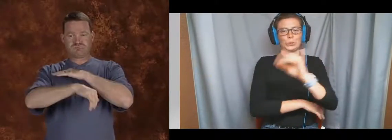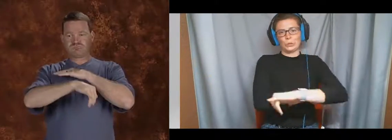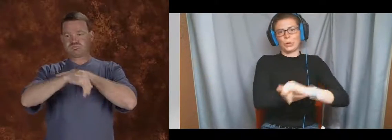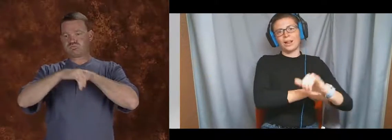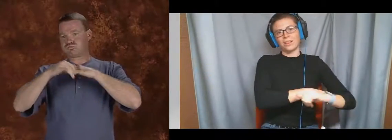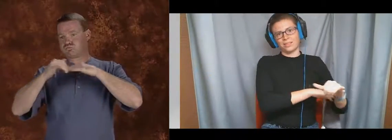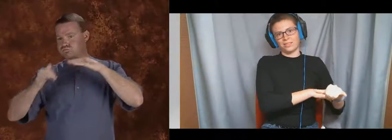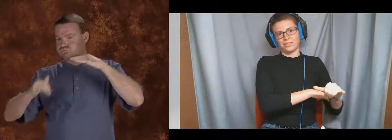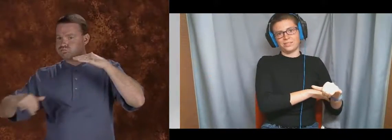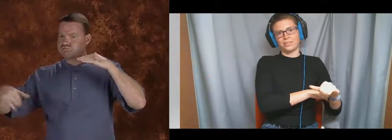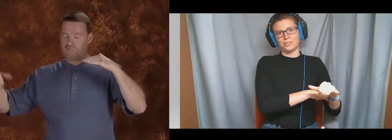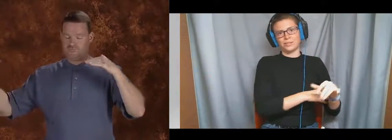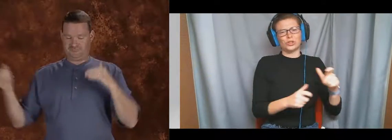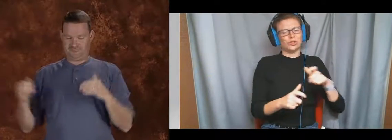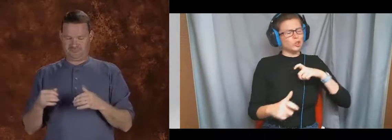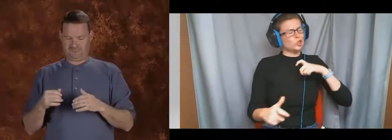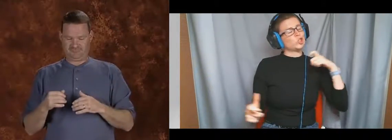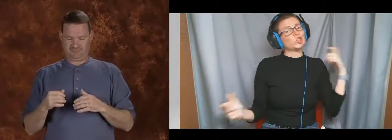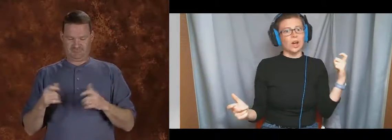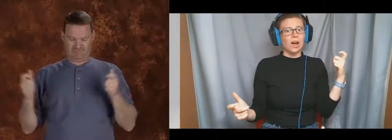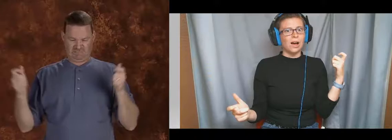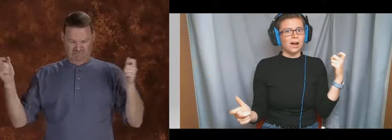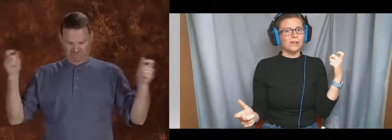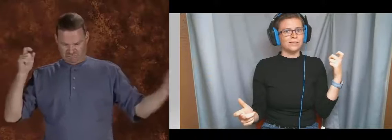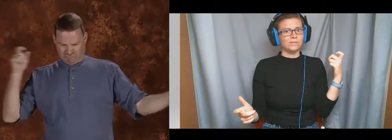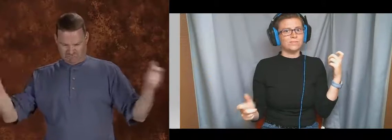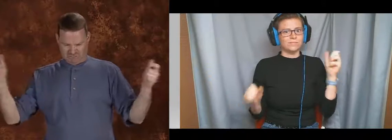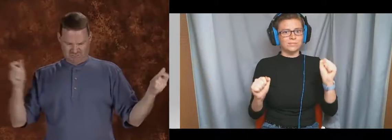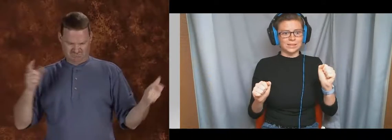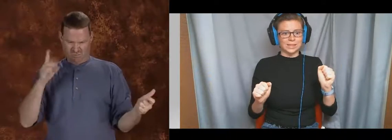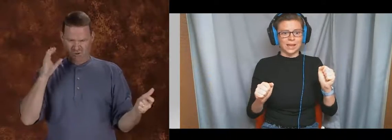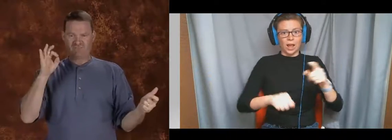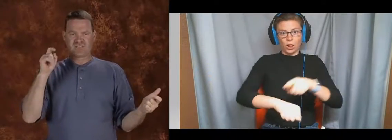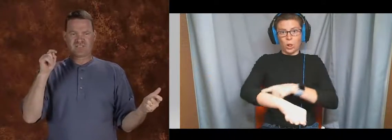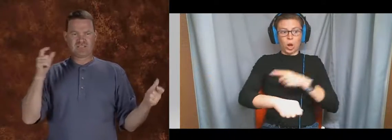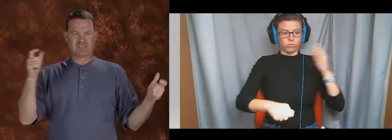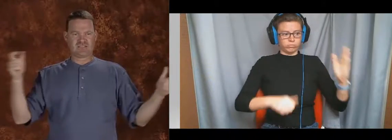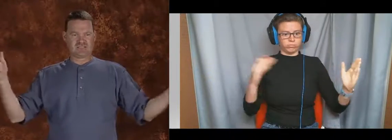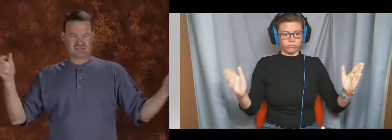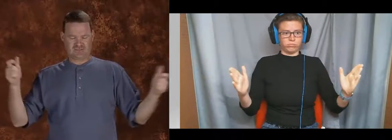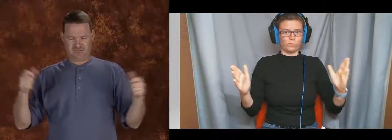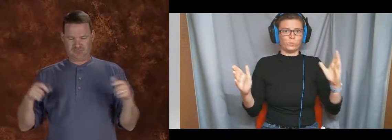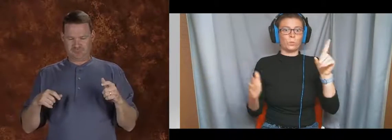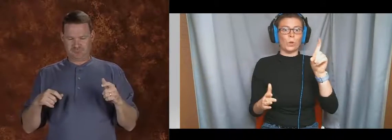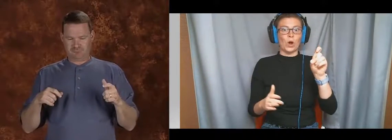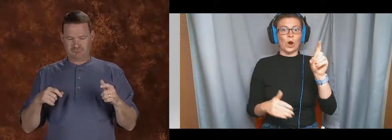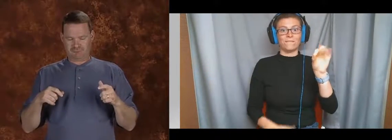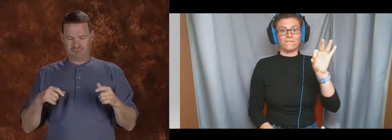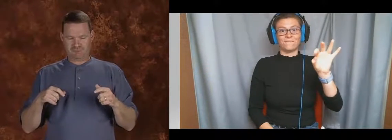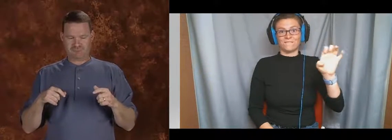Blue whales are huge. They can be up to 100 feet long.